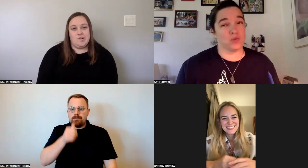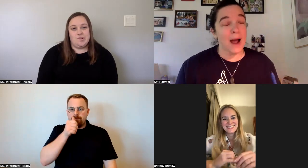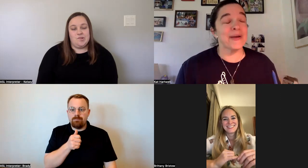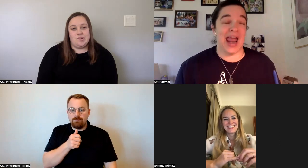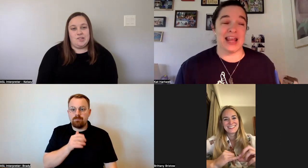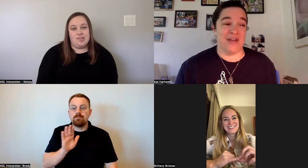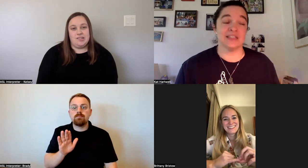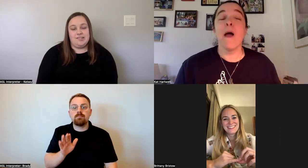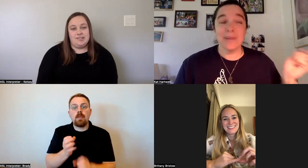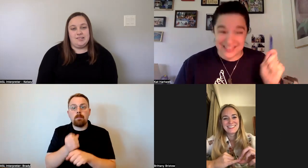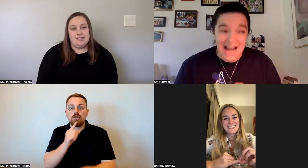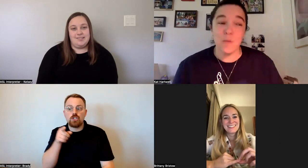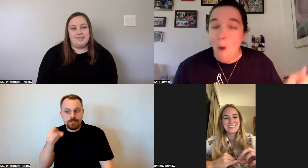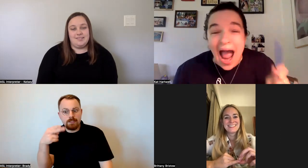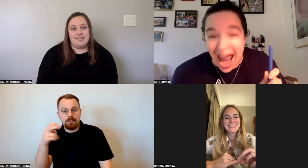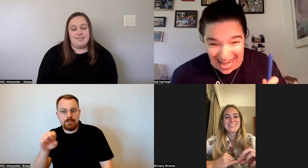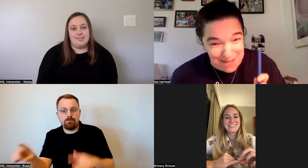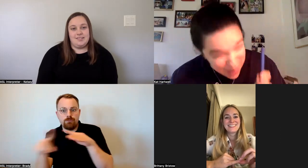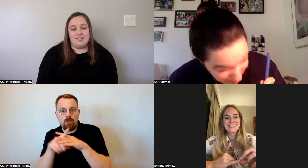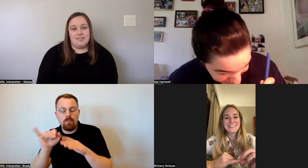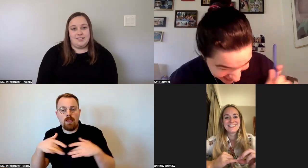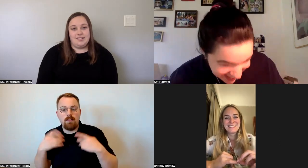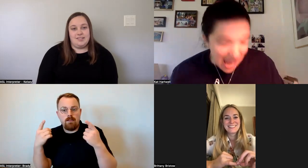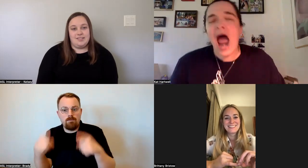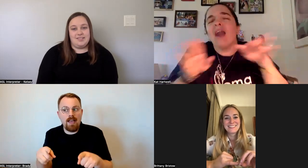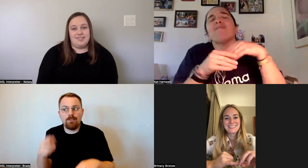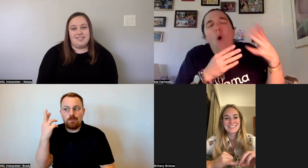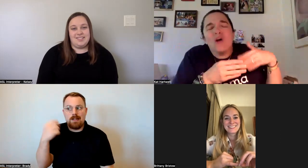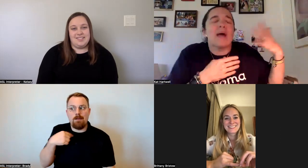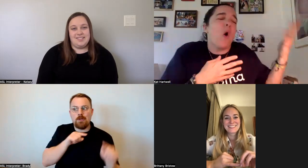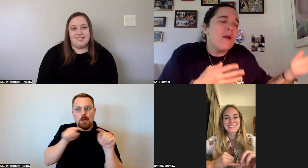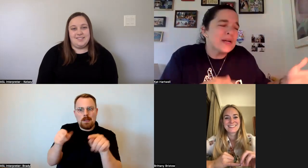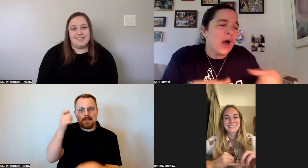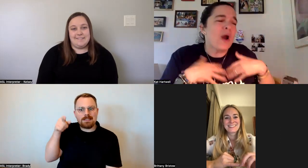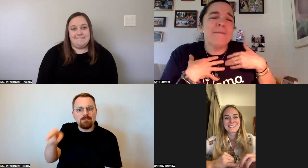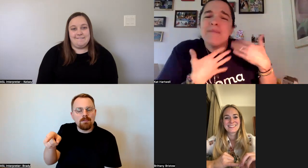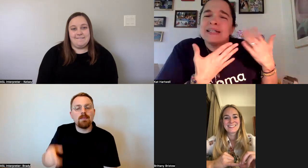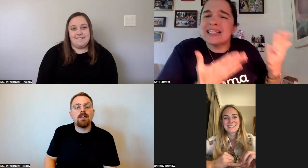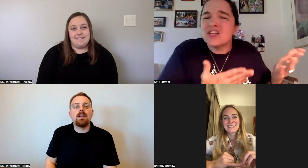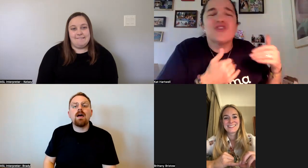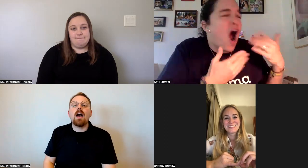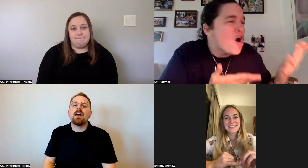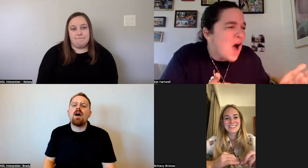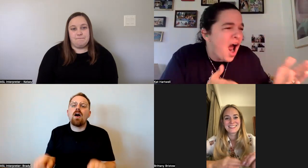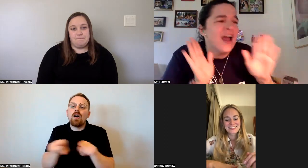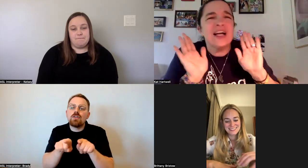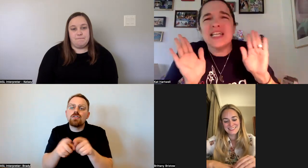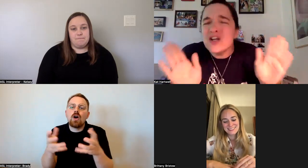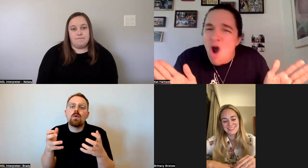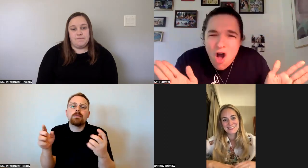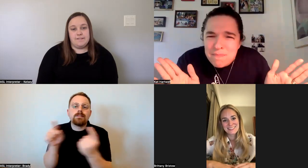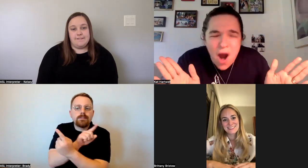he showed up at that event, because that's why I'm going. And of course I'm going because I want to meet my sister